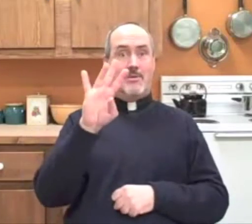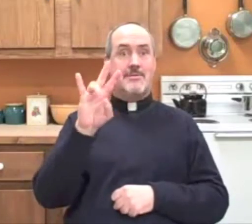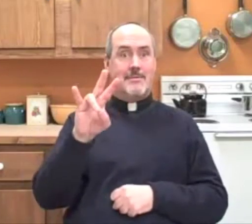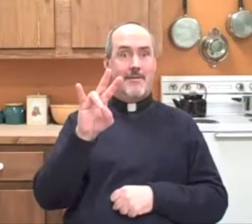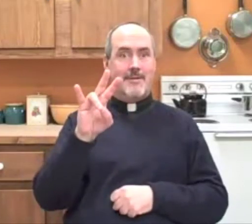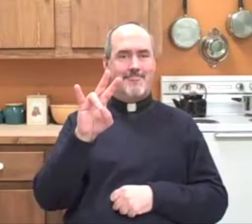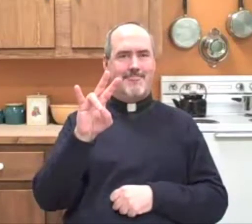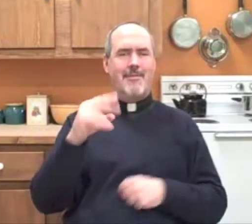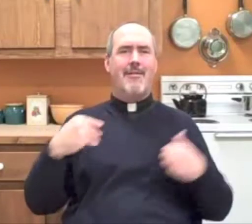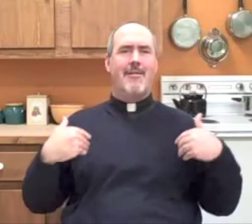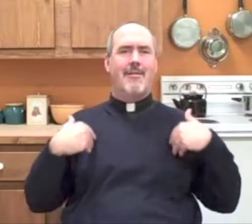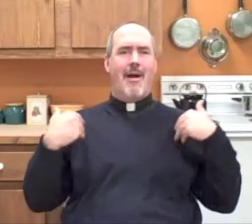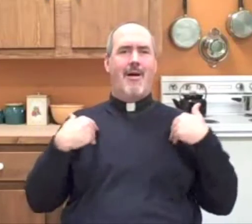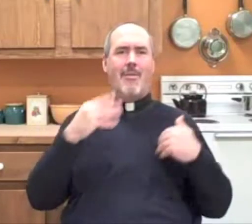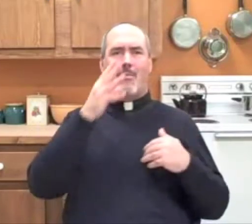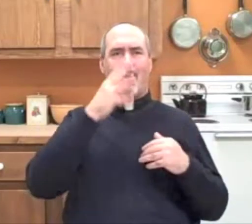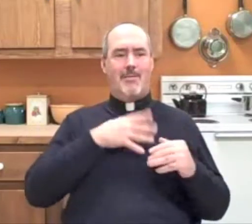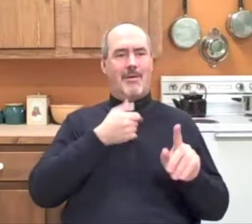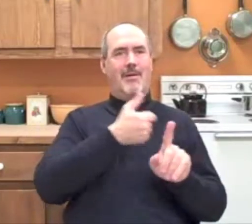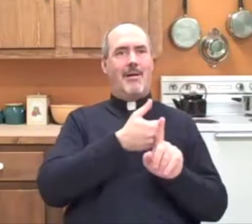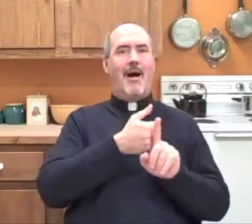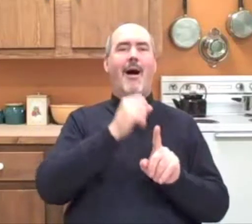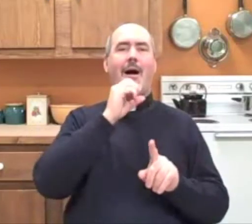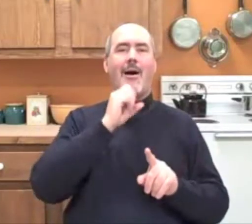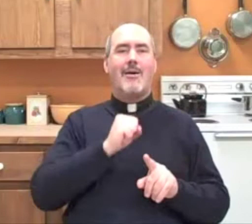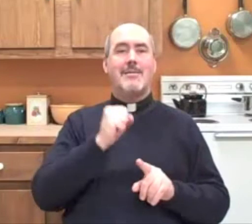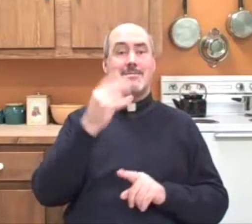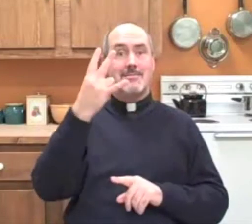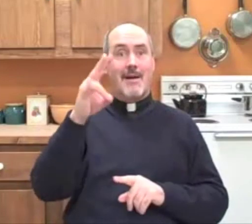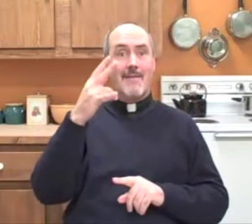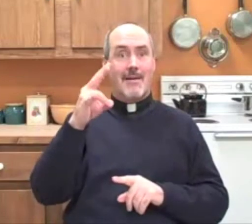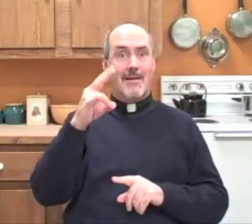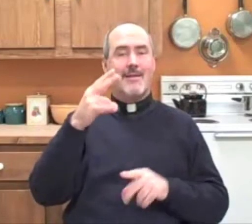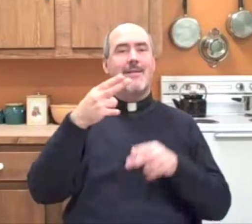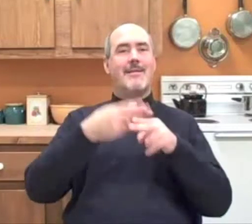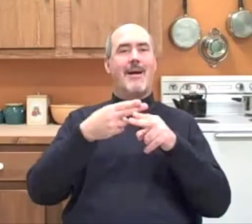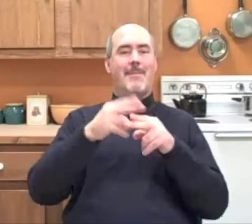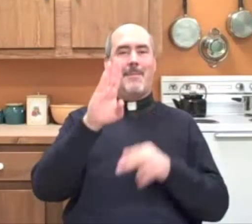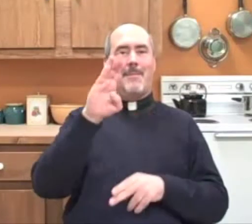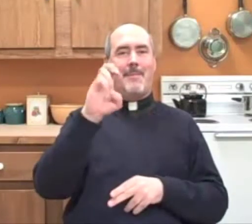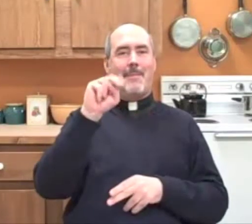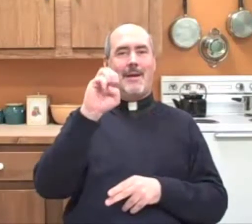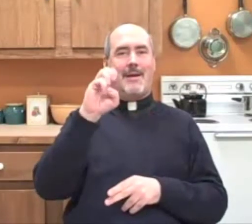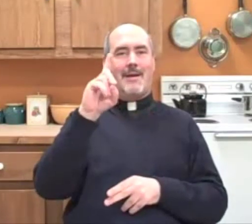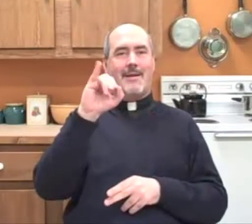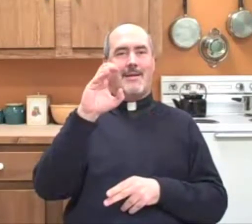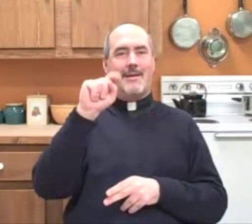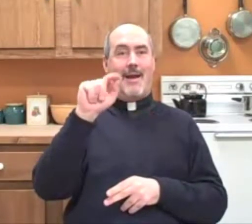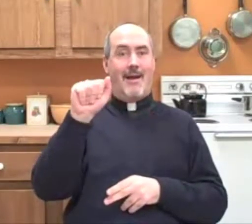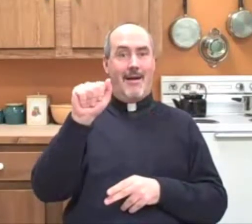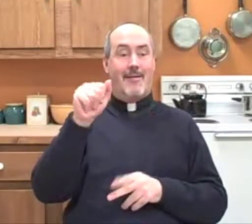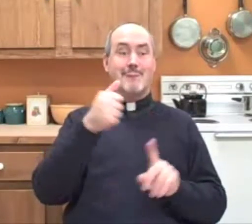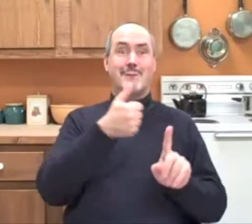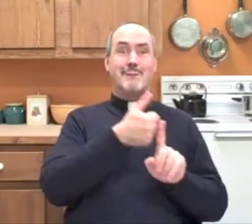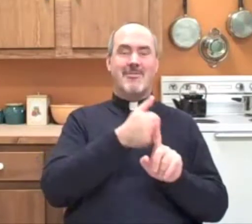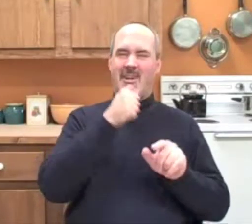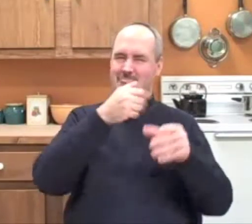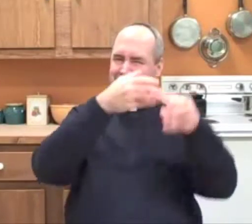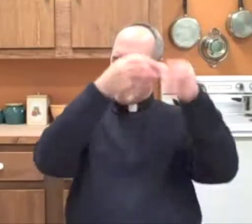Back in 1654, there was a young woman, 17 years of age, by the name of Benedicta.